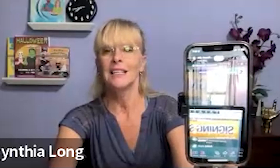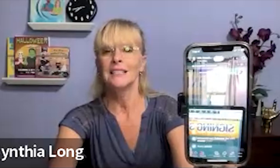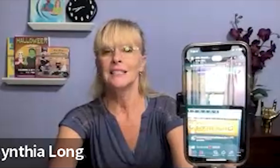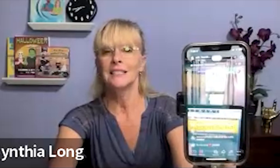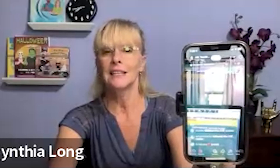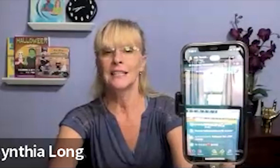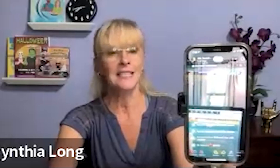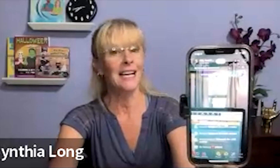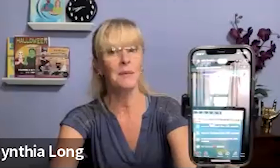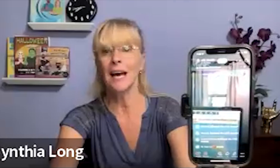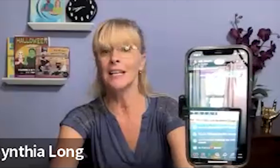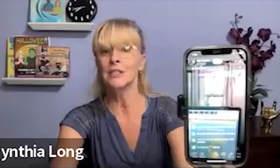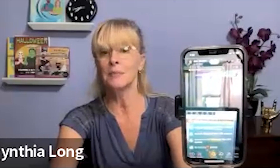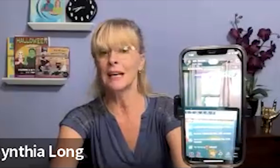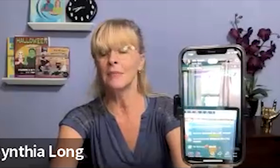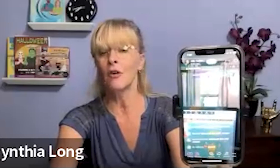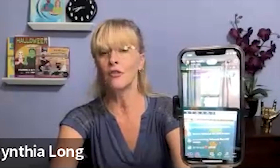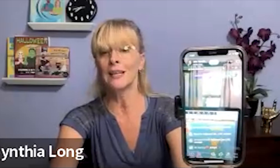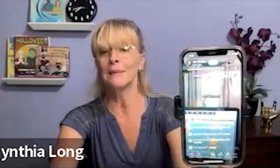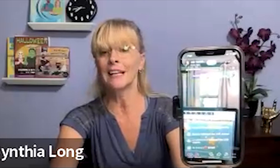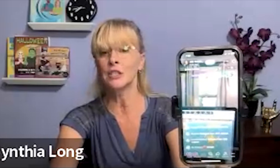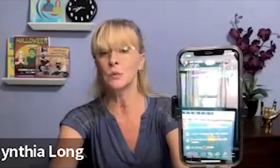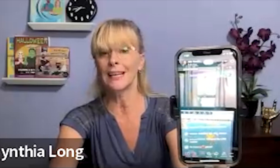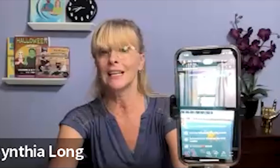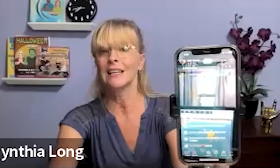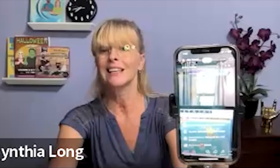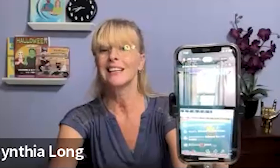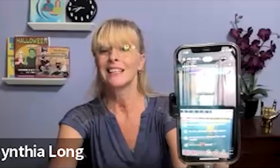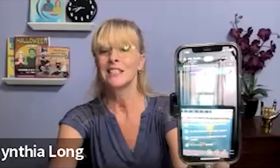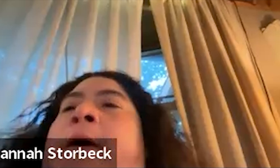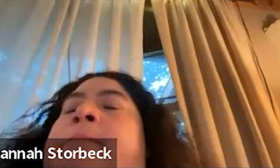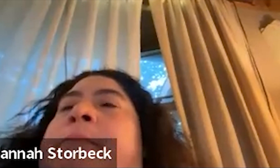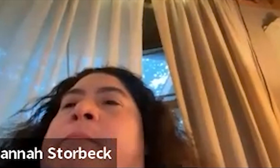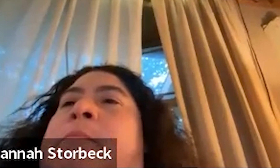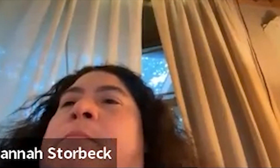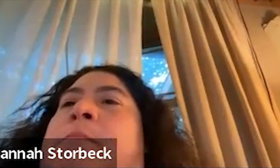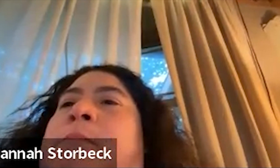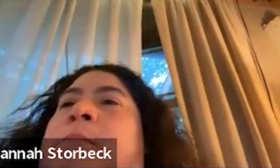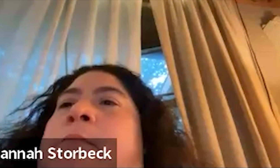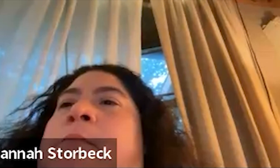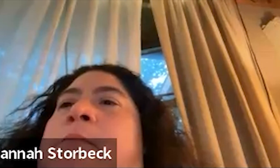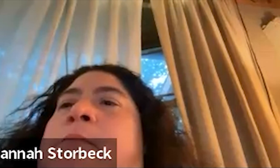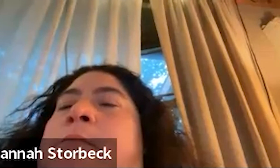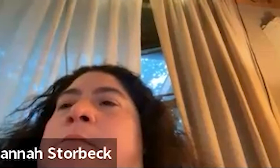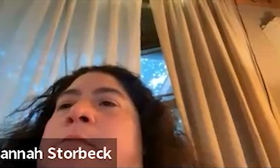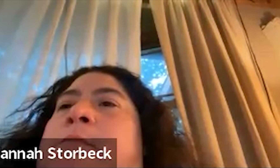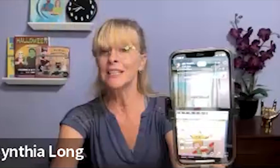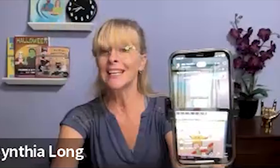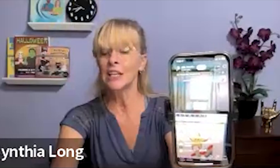and it's not up yet. It's going to be up hopefully next week. So you get a sneak peek. So it's going to actually get